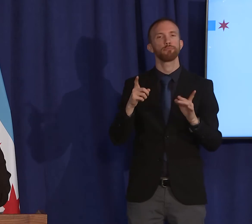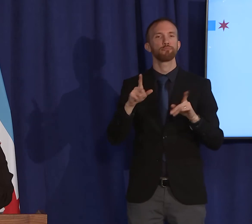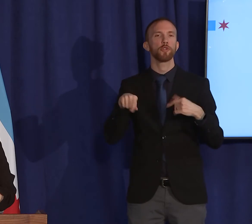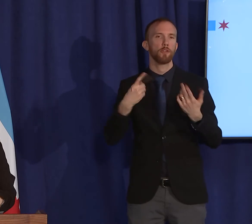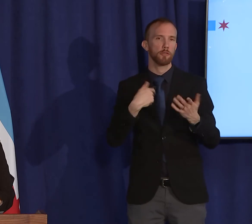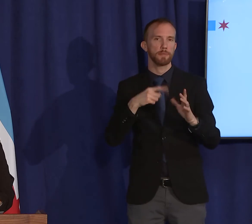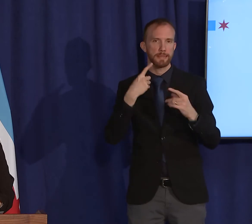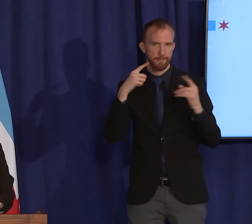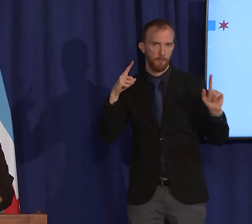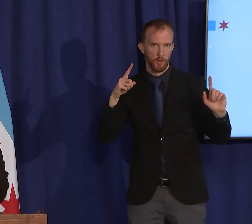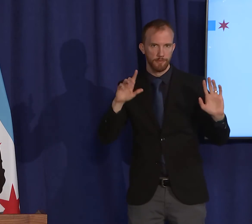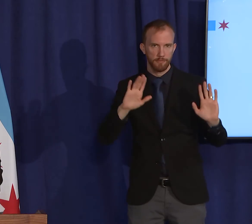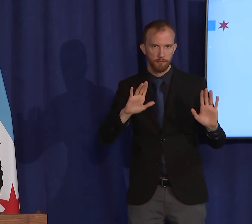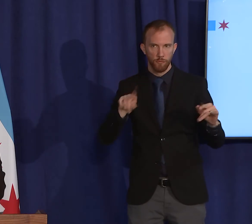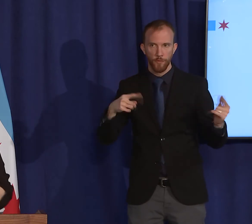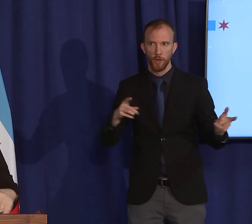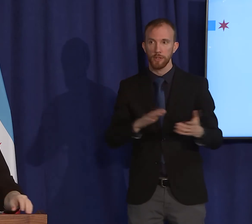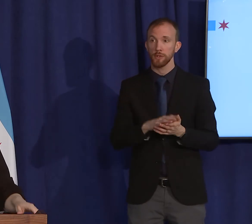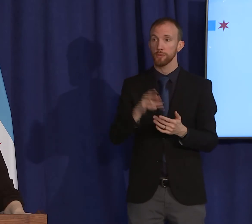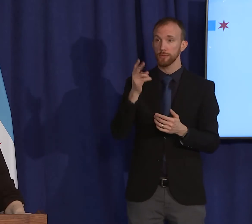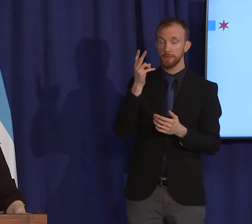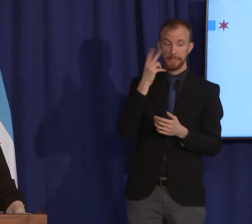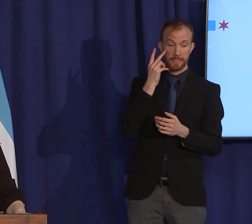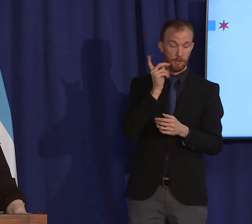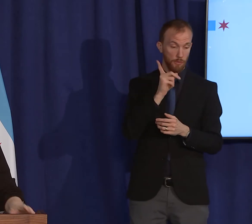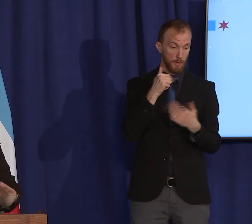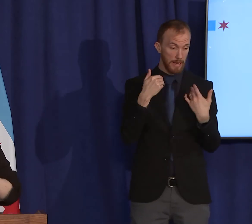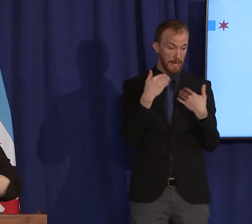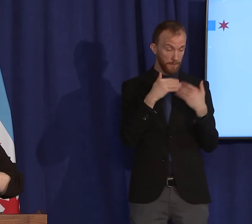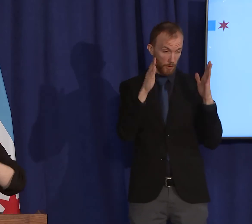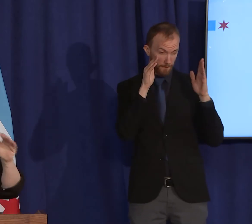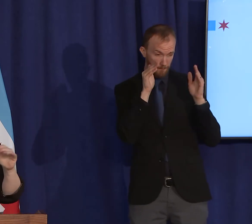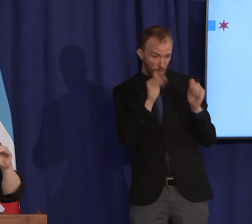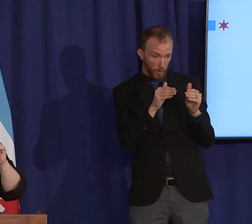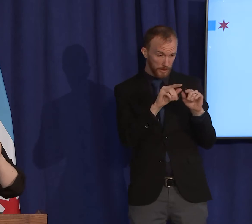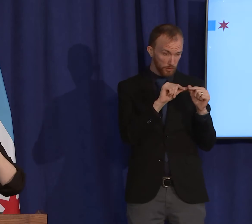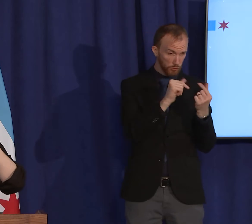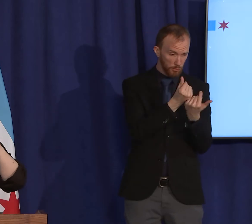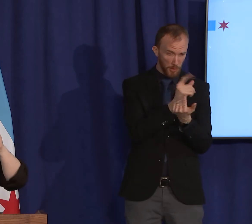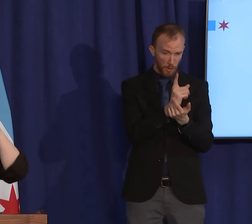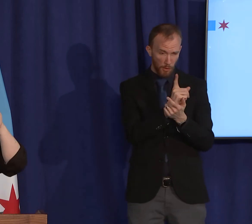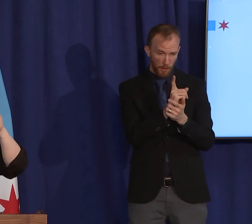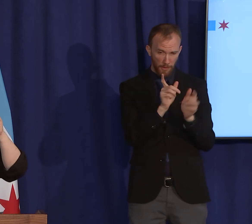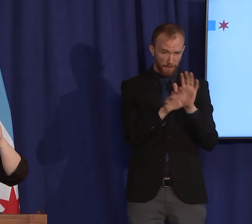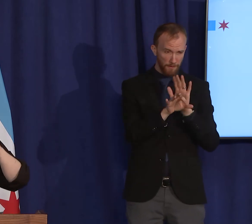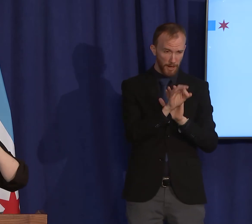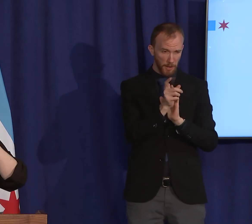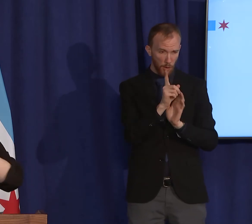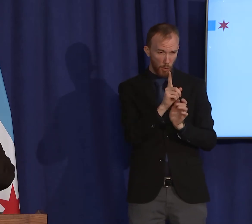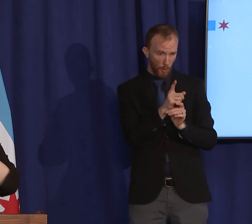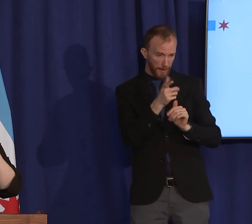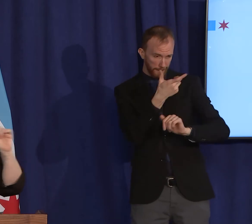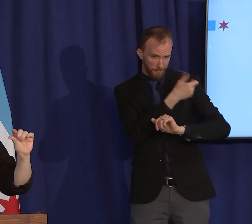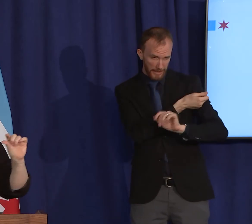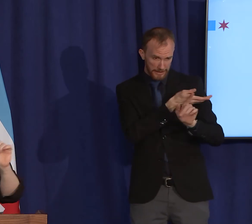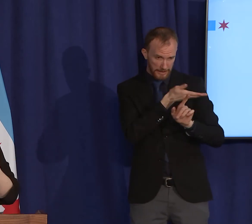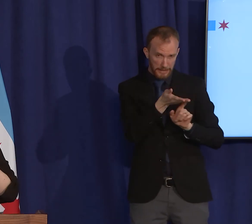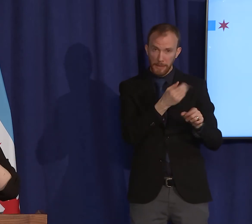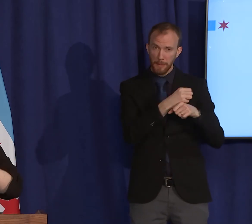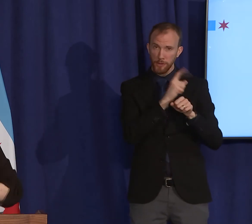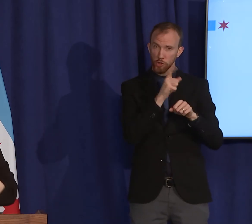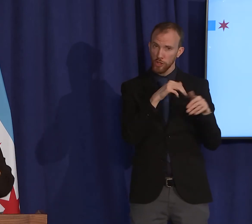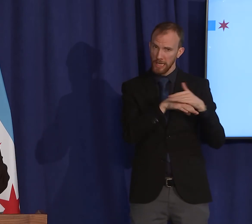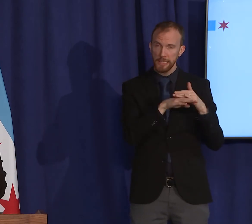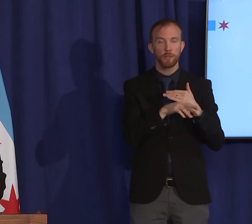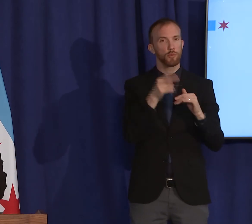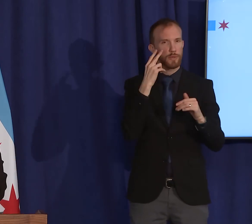case rates very much improve where we've been able to do this focused vaccination work. And we've seen major improvements. Like, we can see week by week